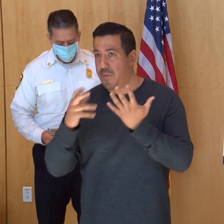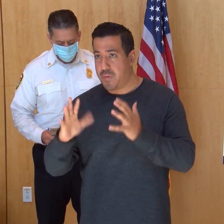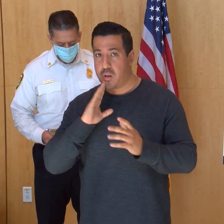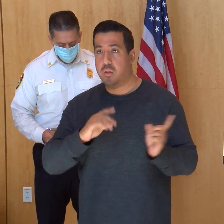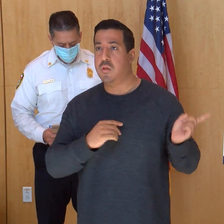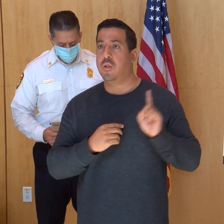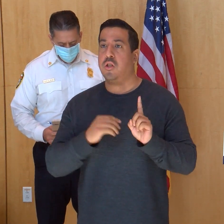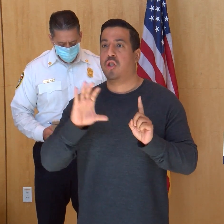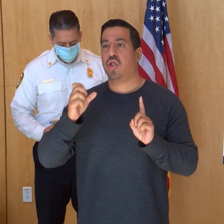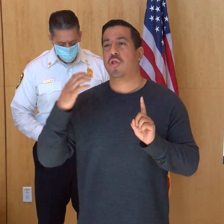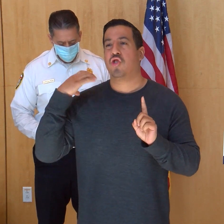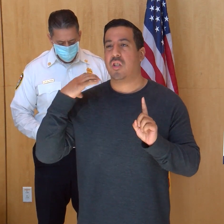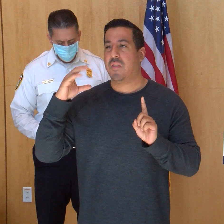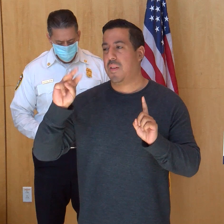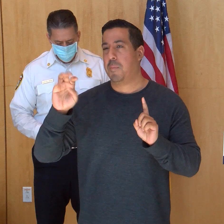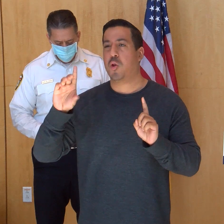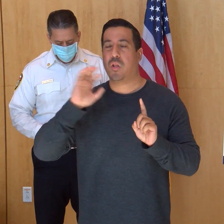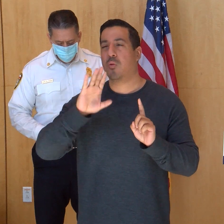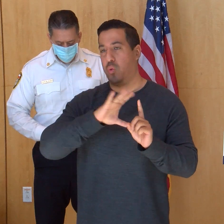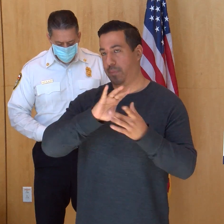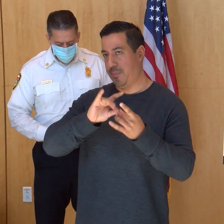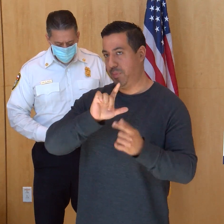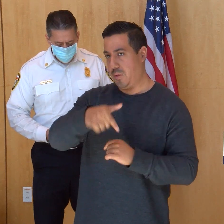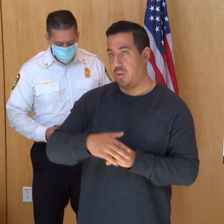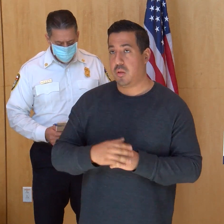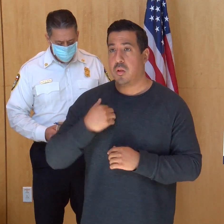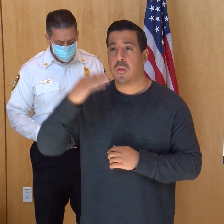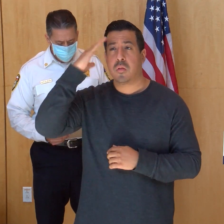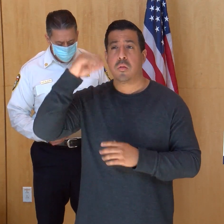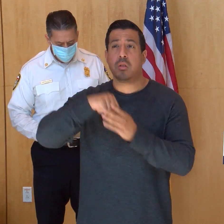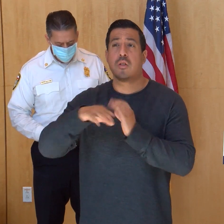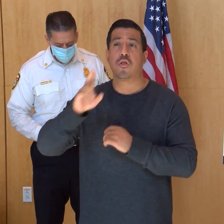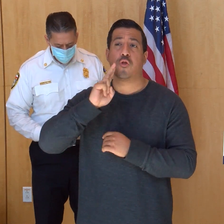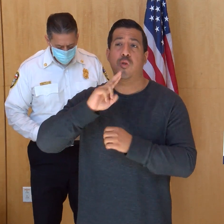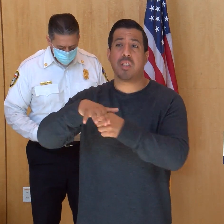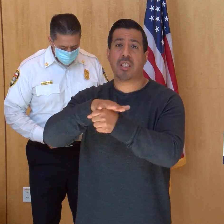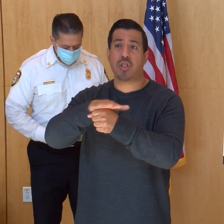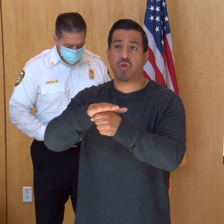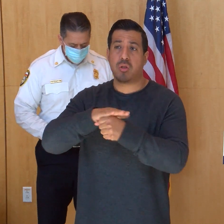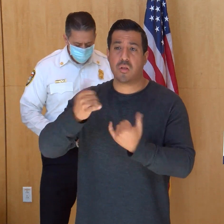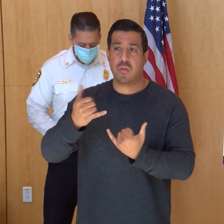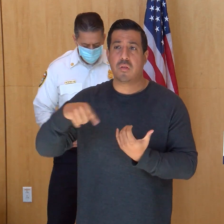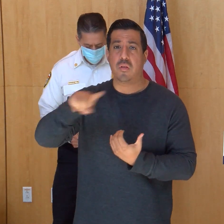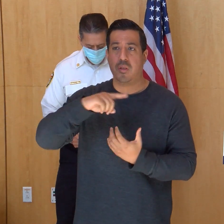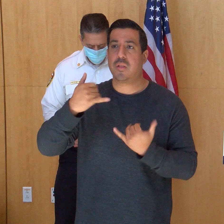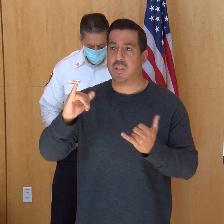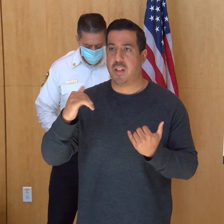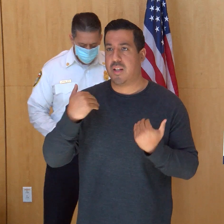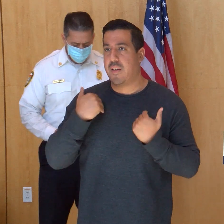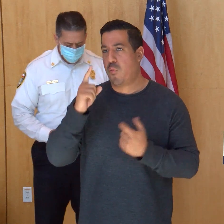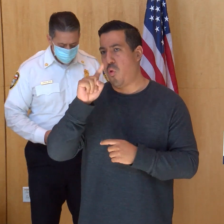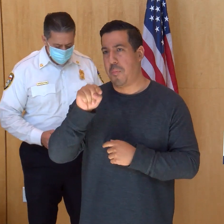Chief BUENIK to follow me. I know that in our Houston region, that there are still